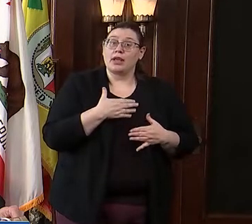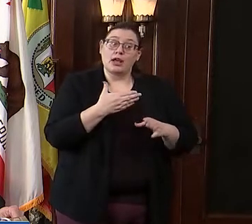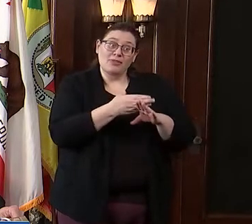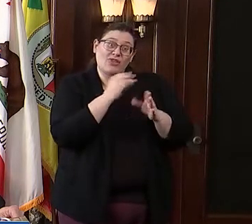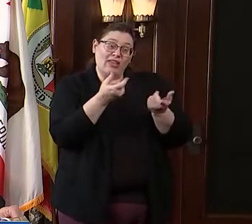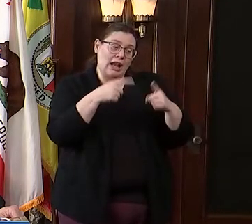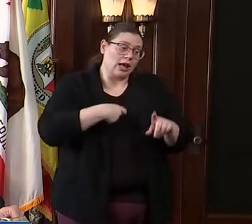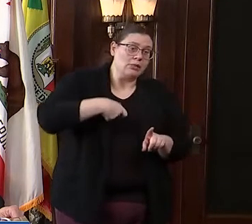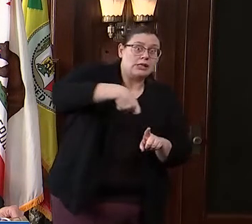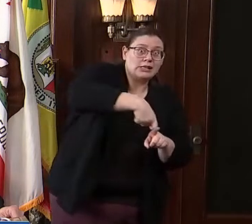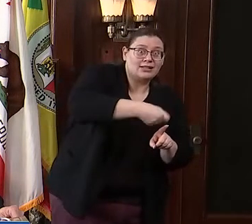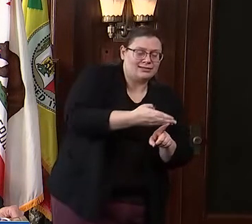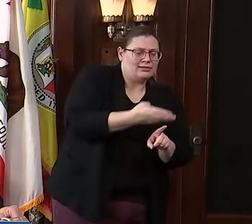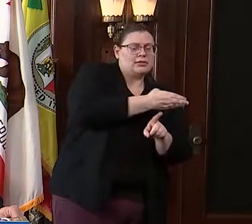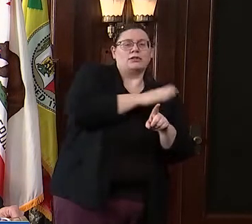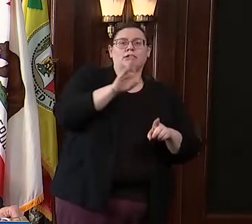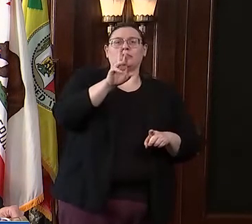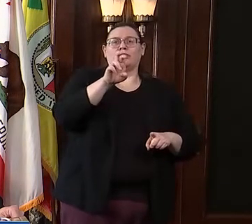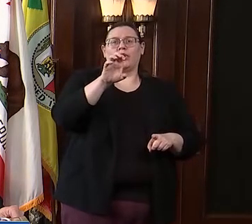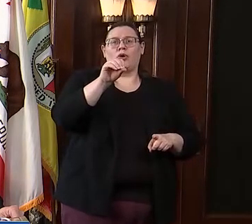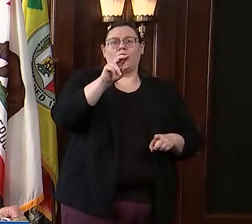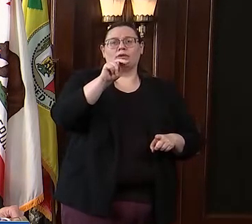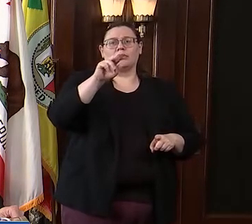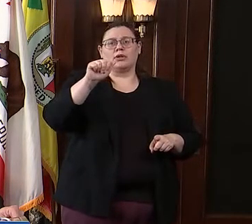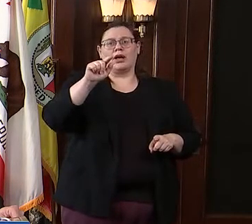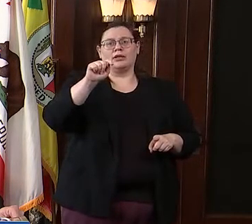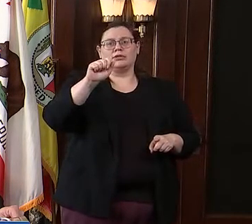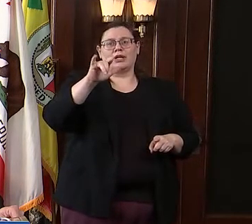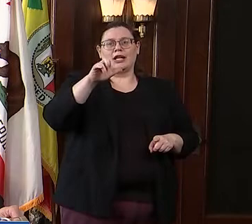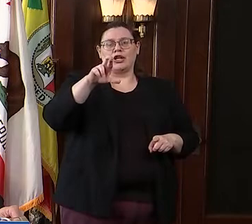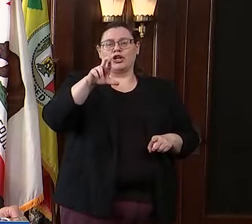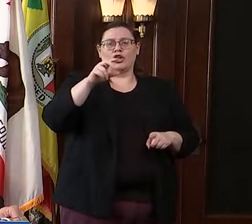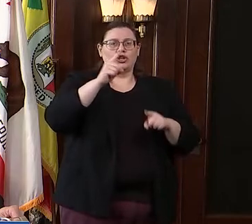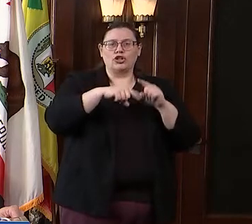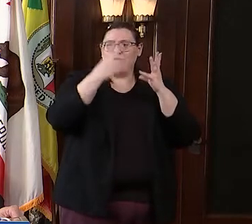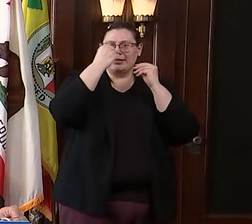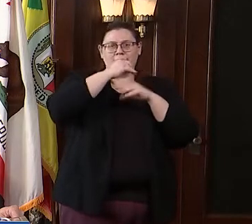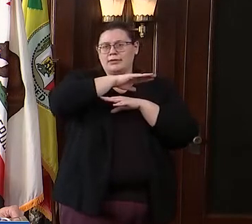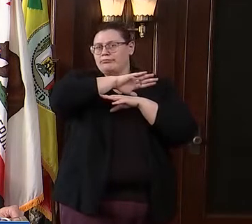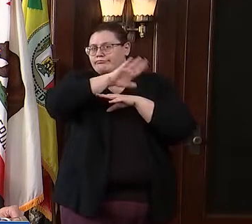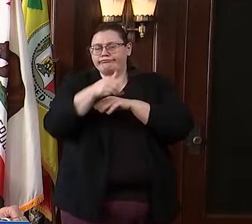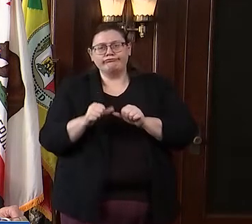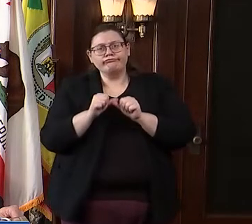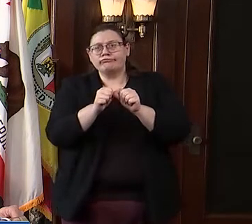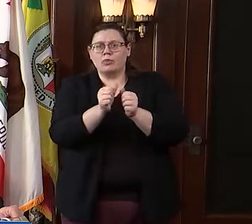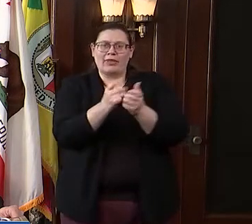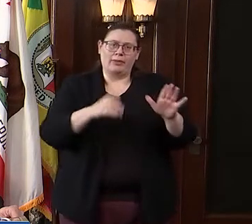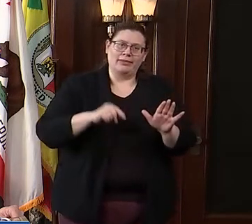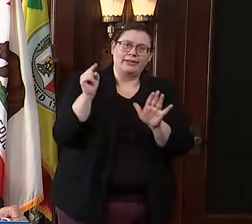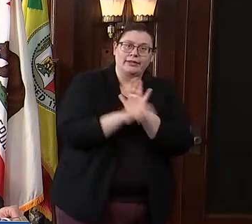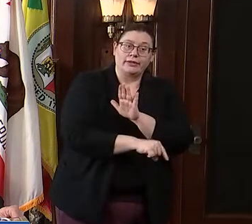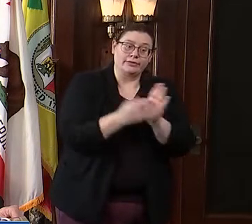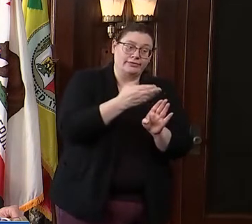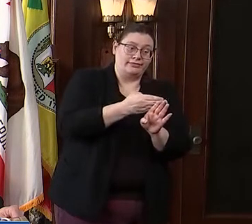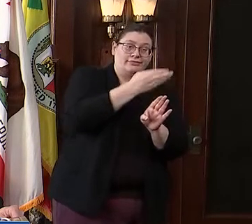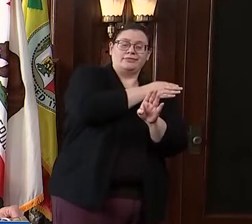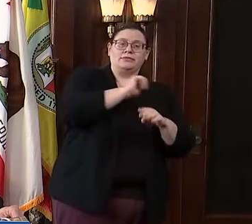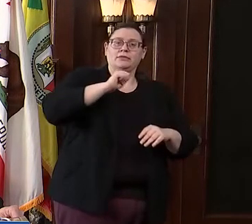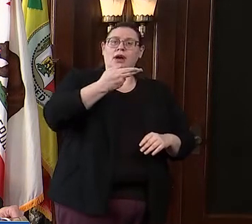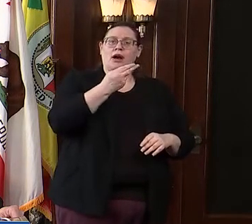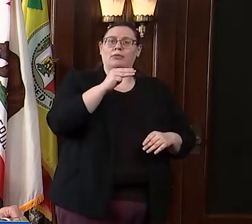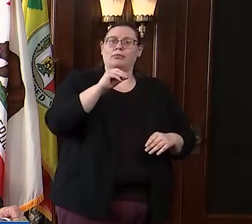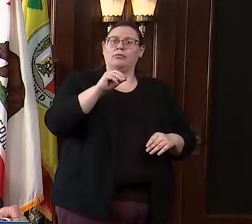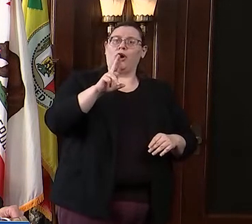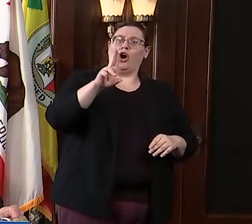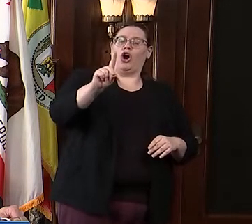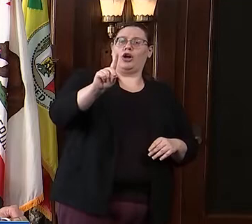occurred, Breonna Taylor couldn't survive a night's sleep. Ahmaud Arbery wasn't allowed to go for